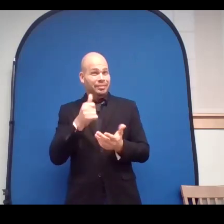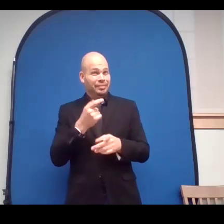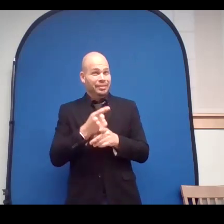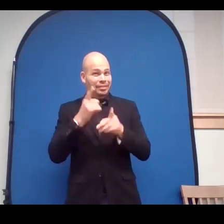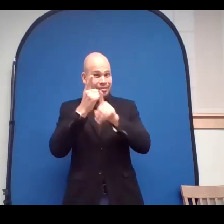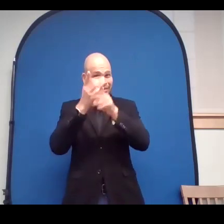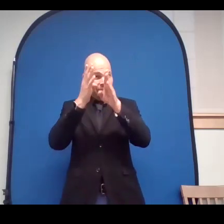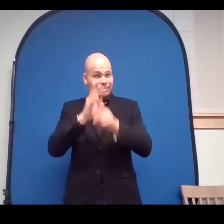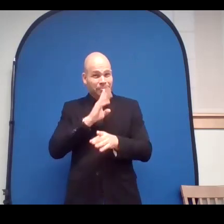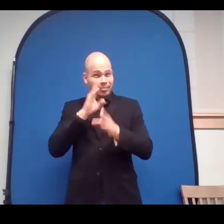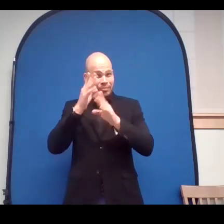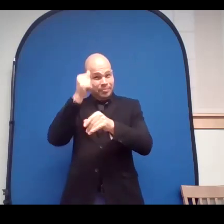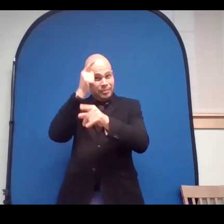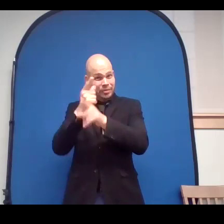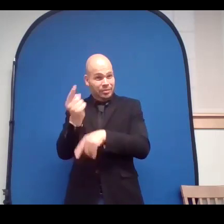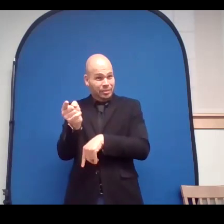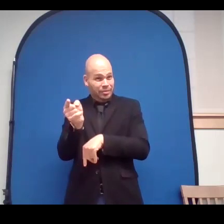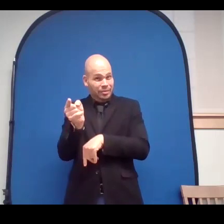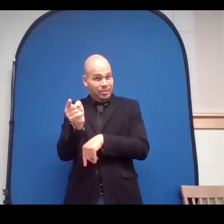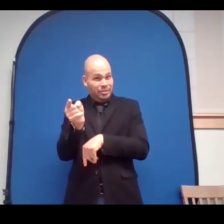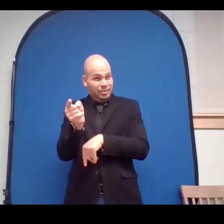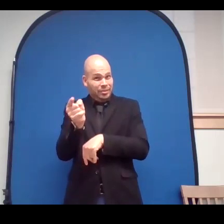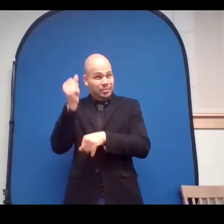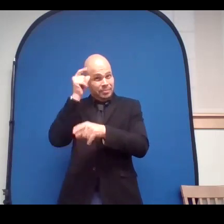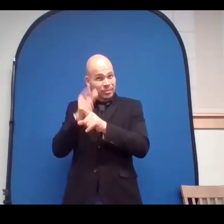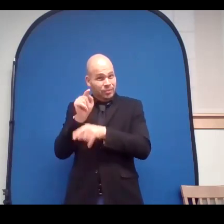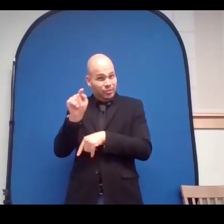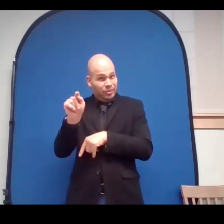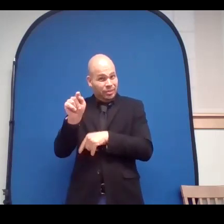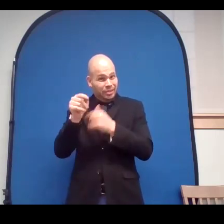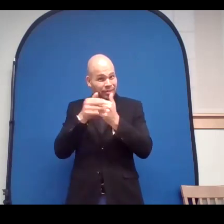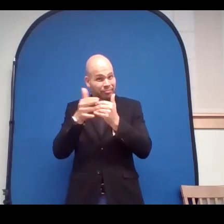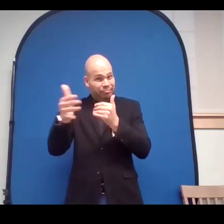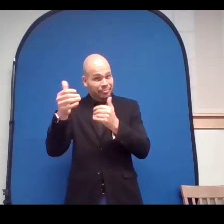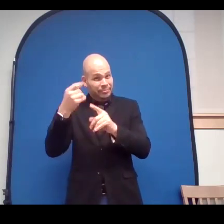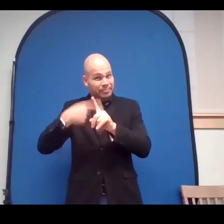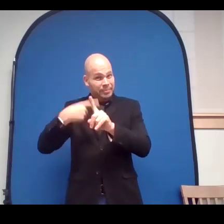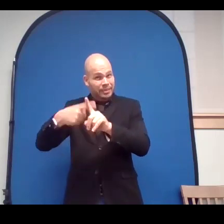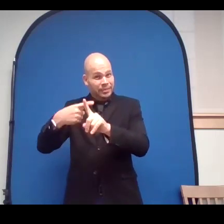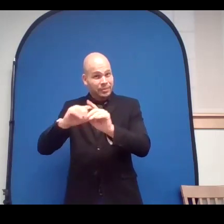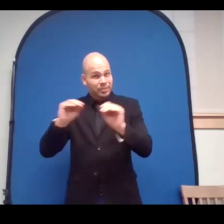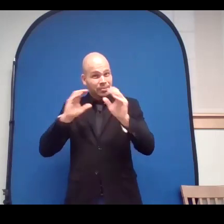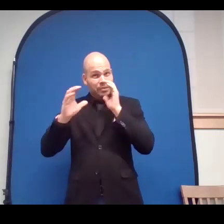And that his brother had had little contact with him for several months? They stated, I don't know their dynamic.